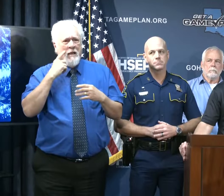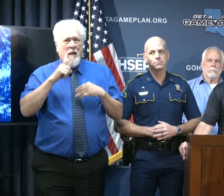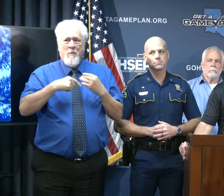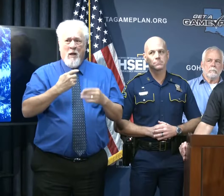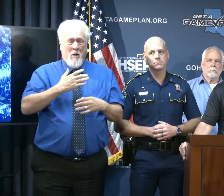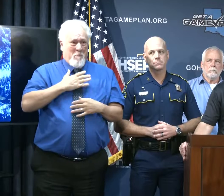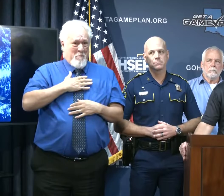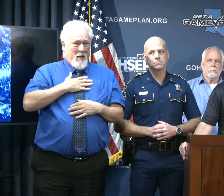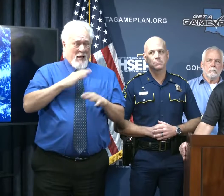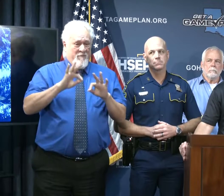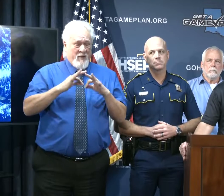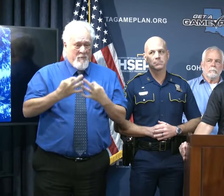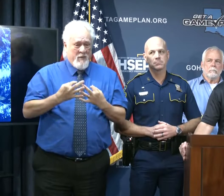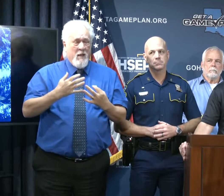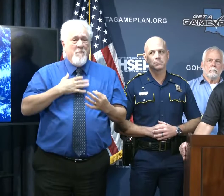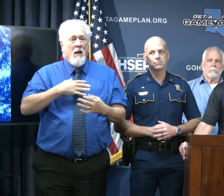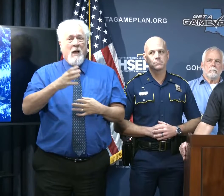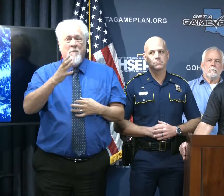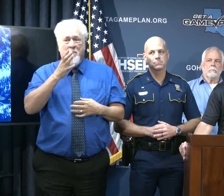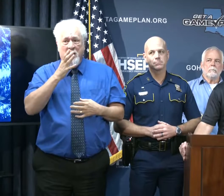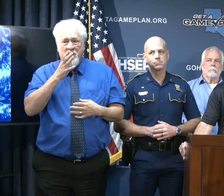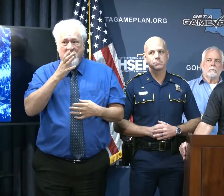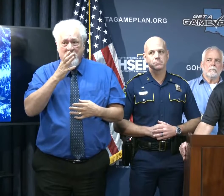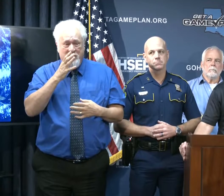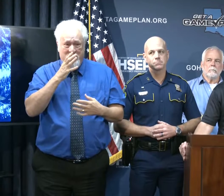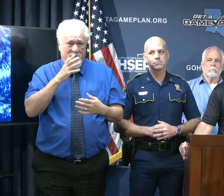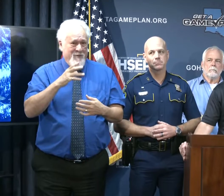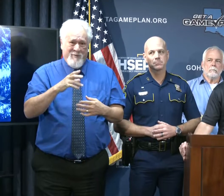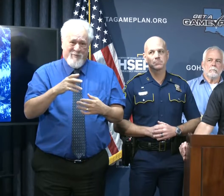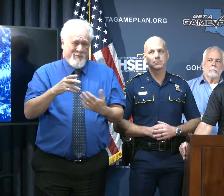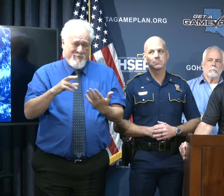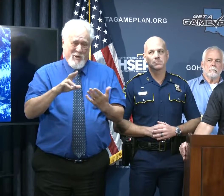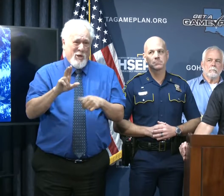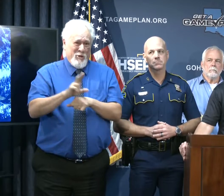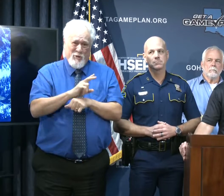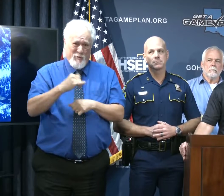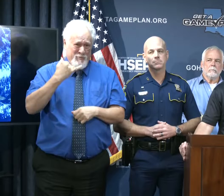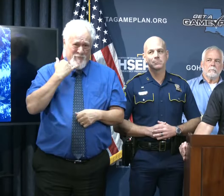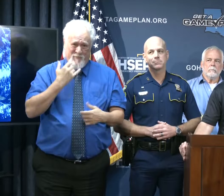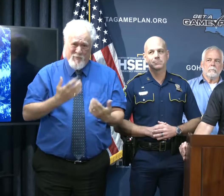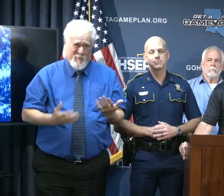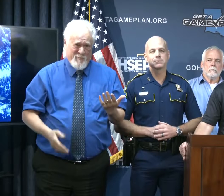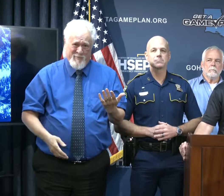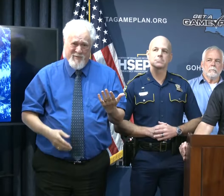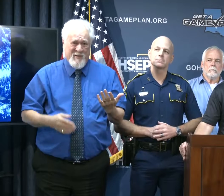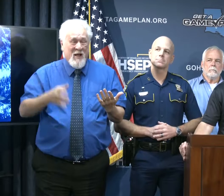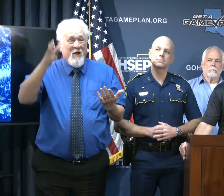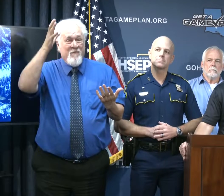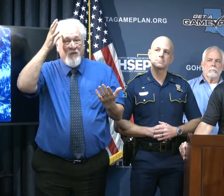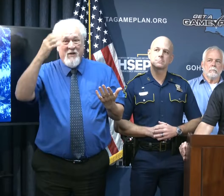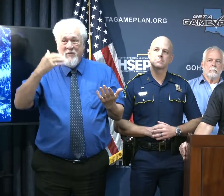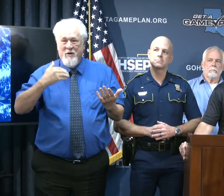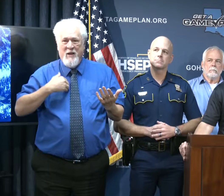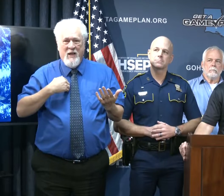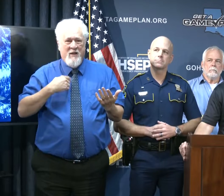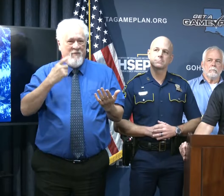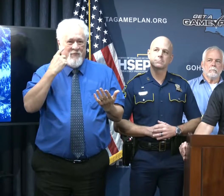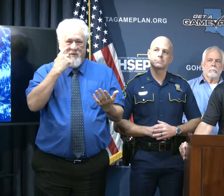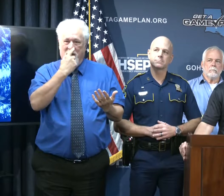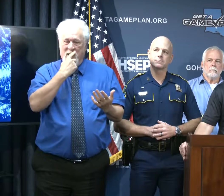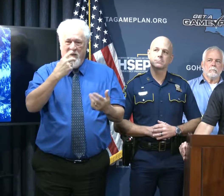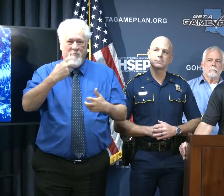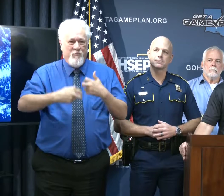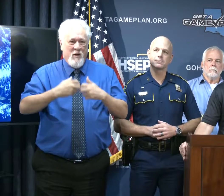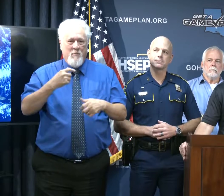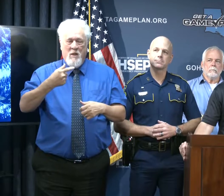my family. My mother barely uses her phone for anything that's not a phone call. My father has glaucoma.